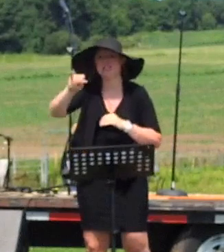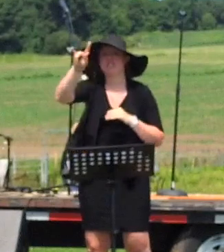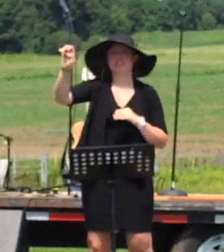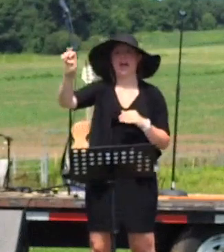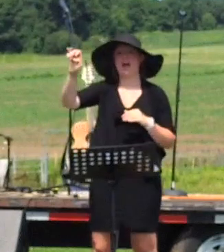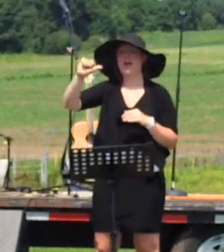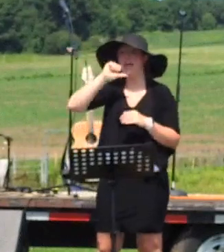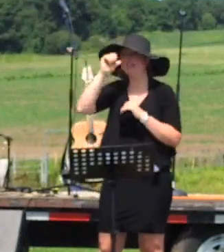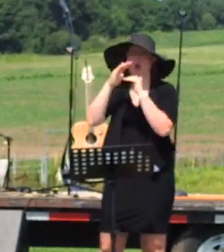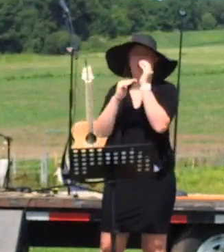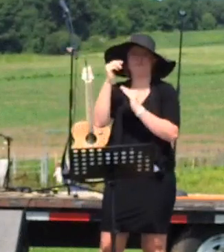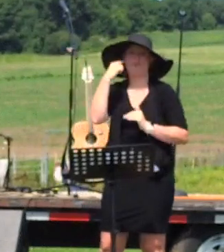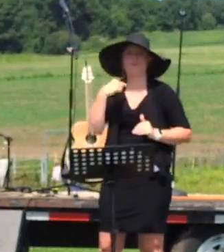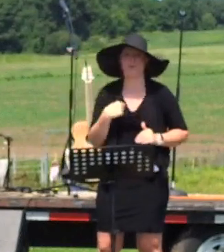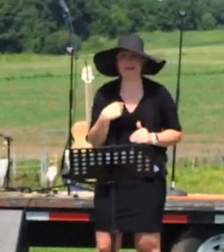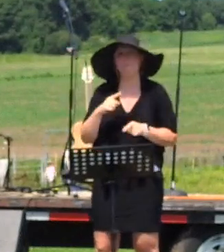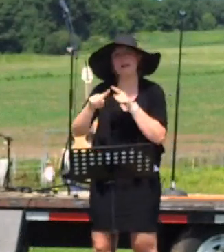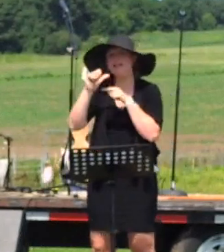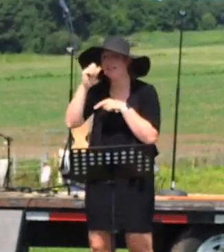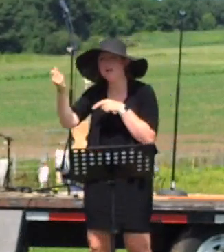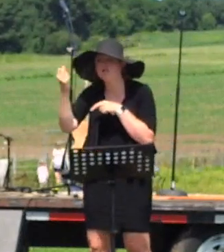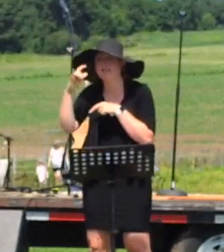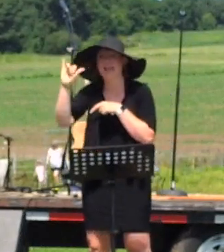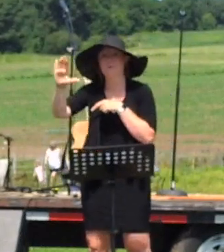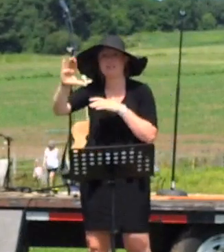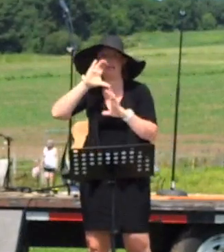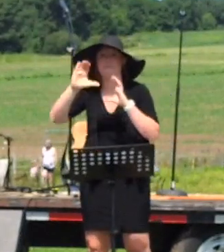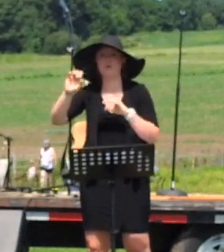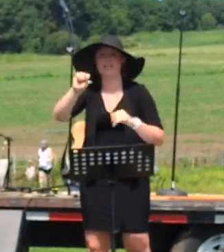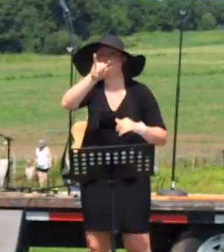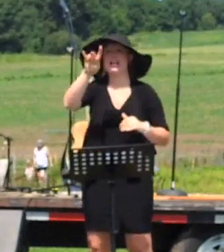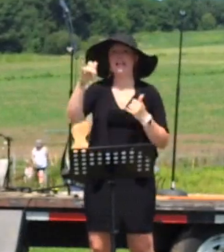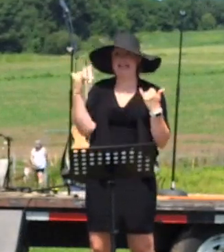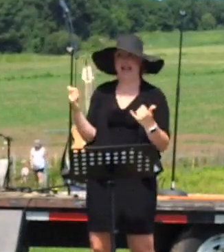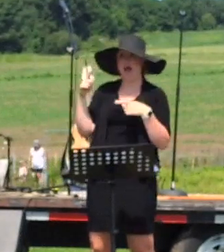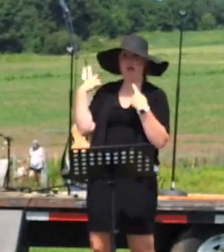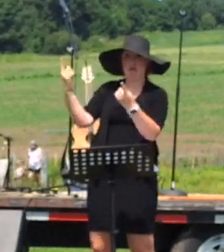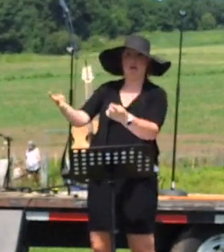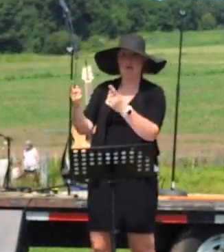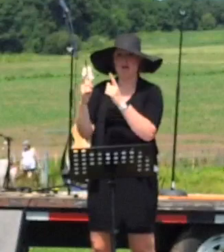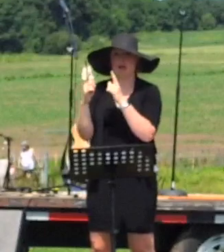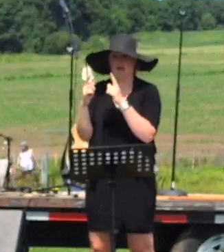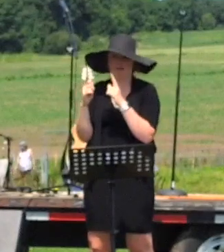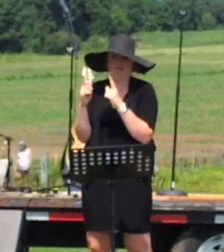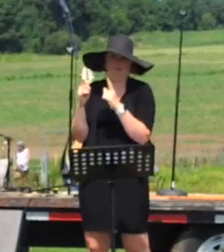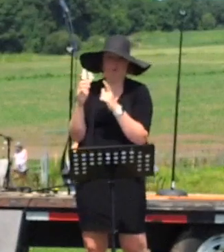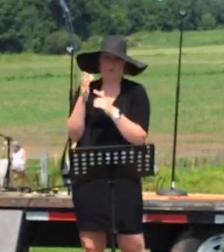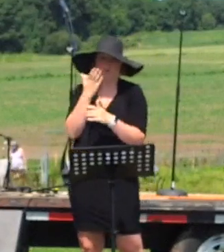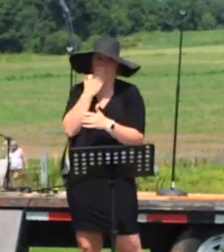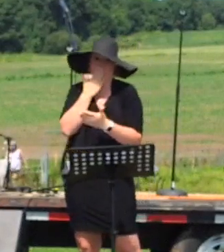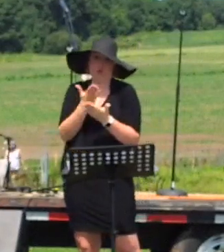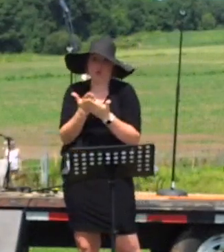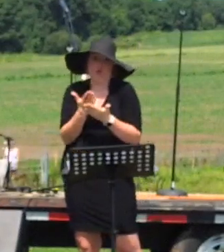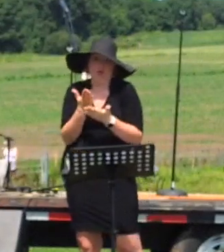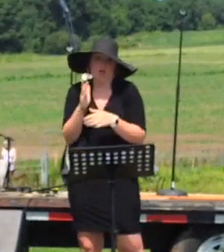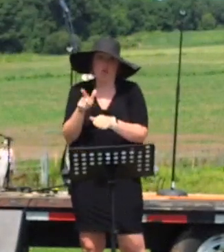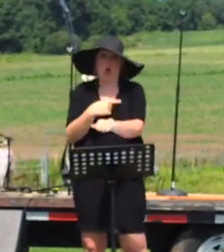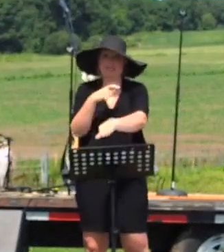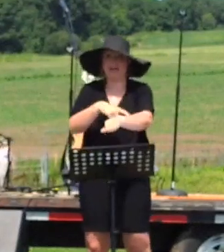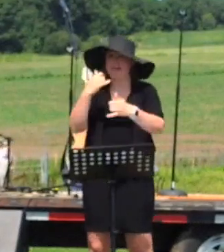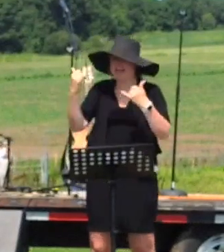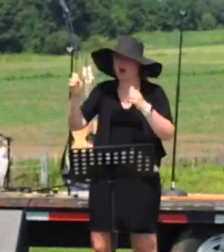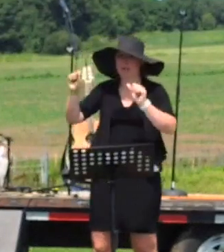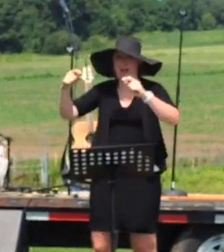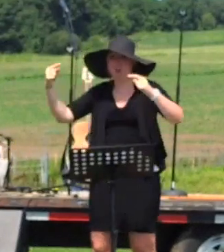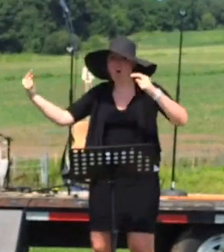that's comfortable for me, but now that we've been together for a while and I'm just too old to care or worry about it, we can get